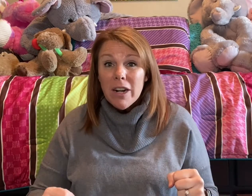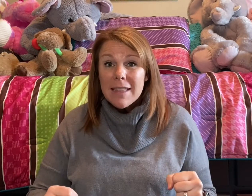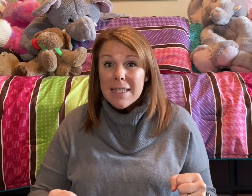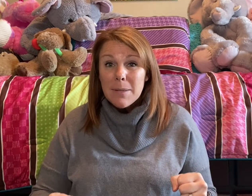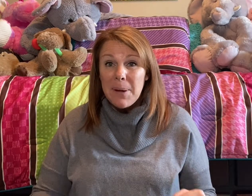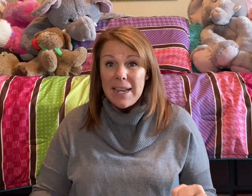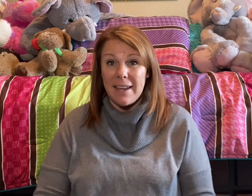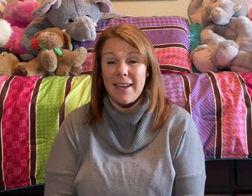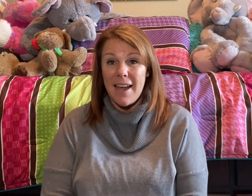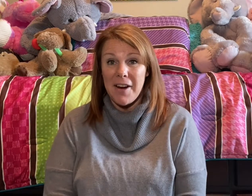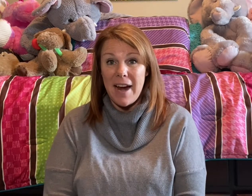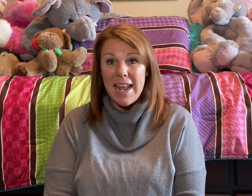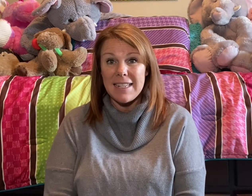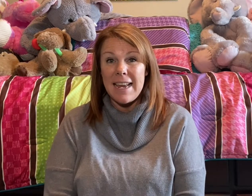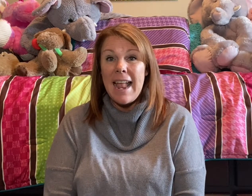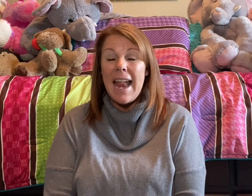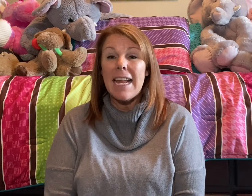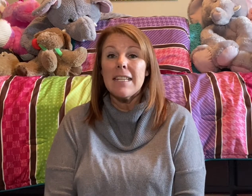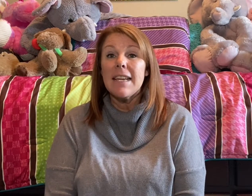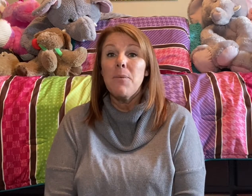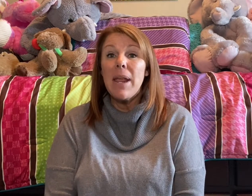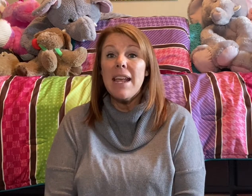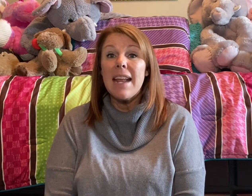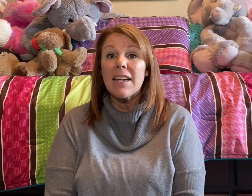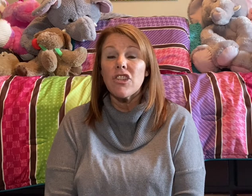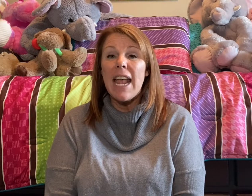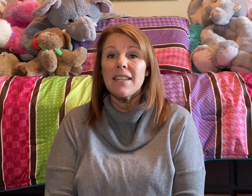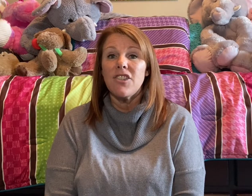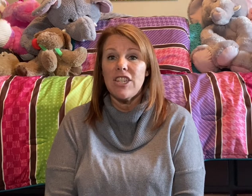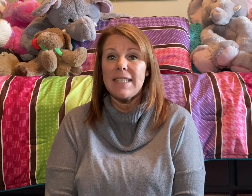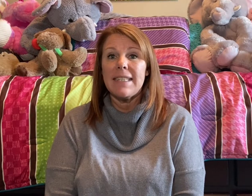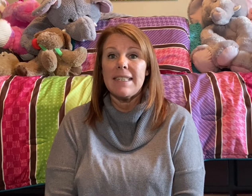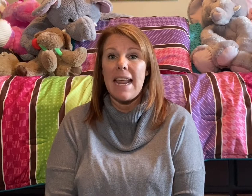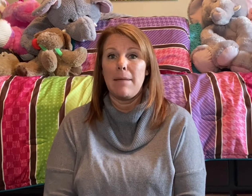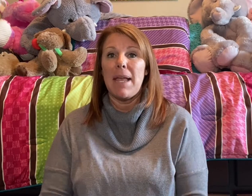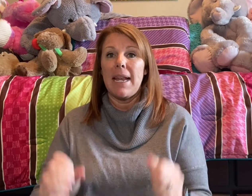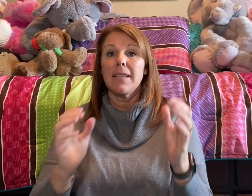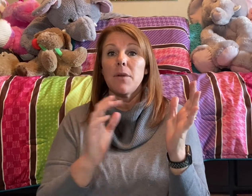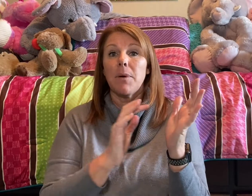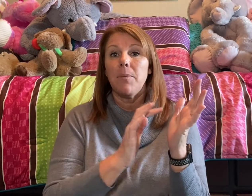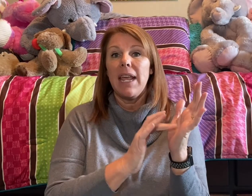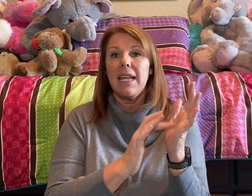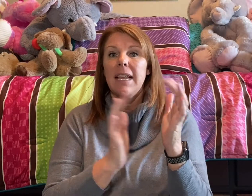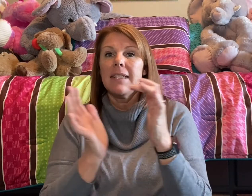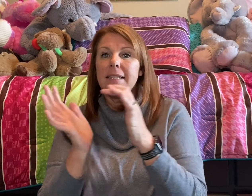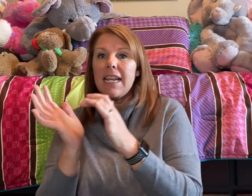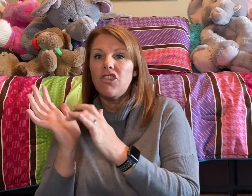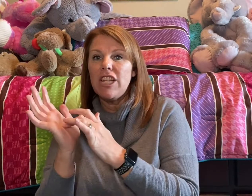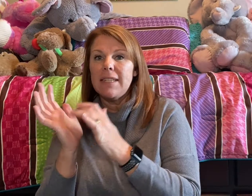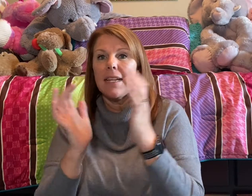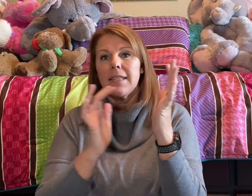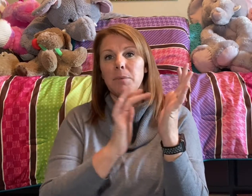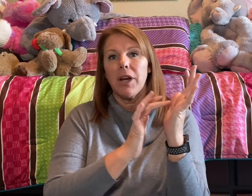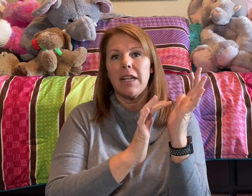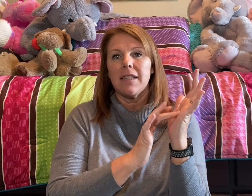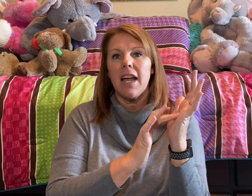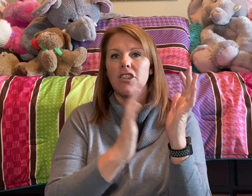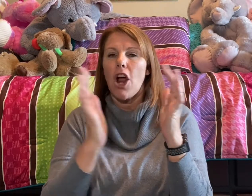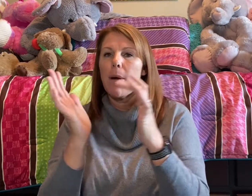this week, all right? And it actually has Jesus's name in it. So when we say Jesus, we're gonna touch our